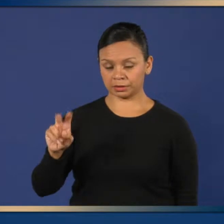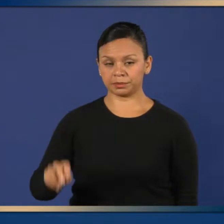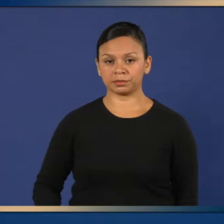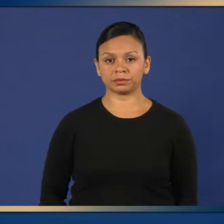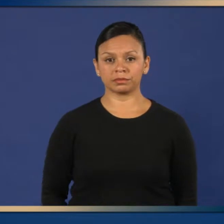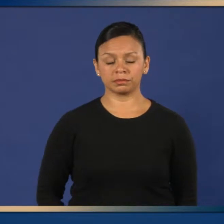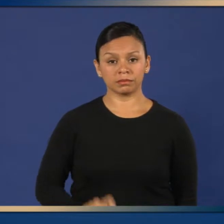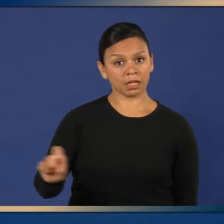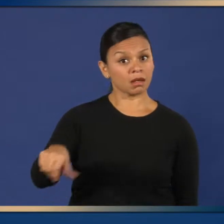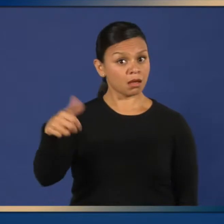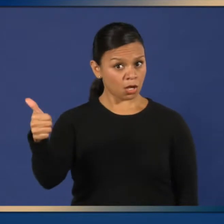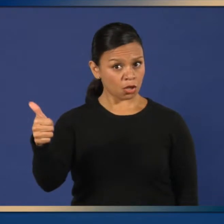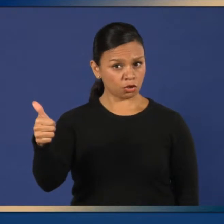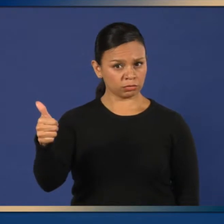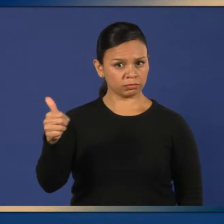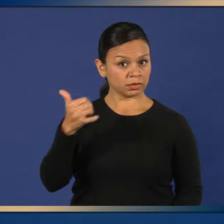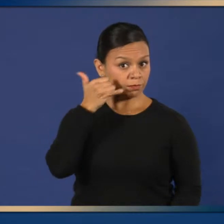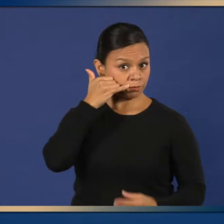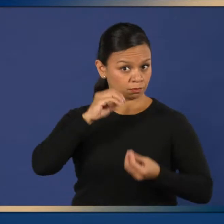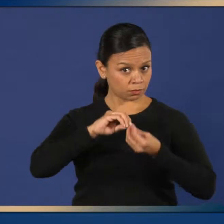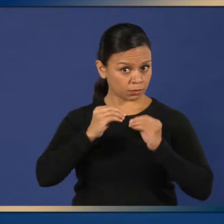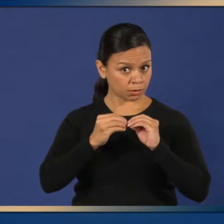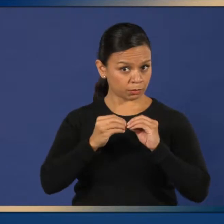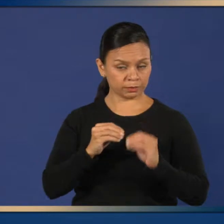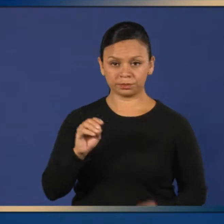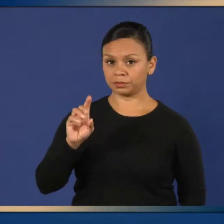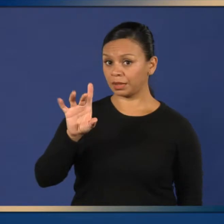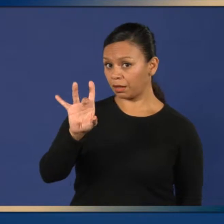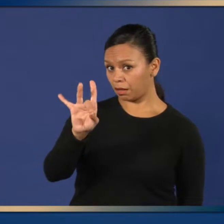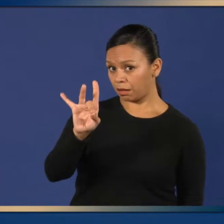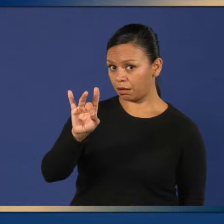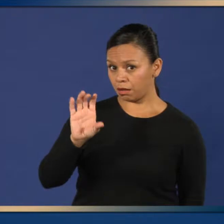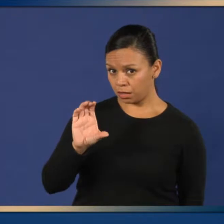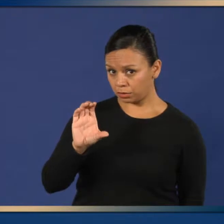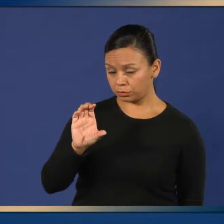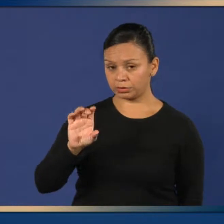www.vaers.hhs.gov or by calling